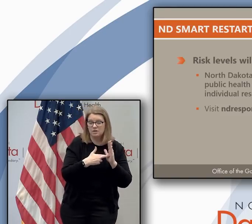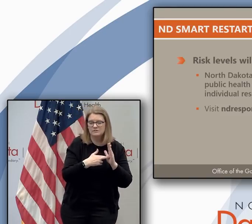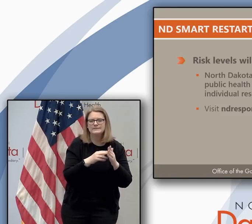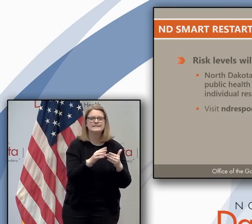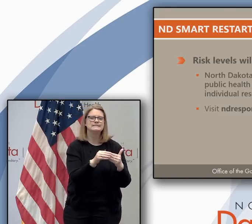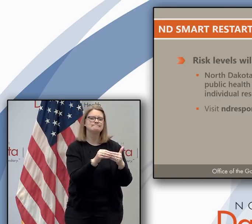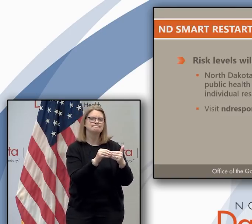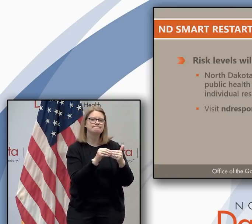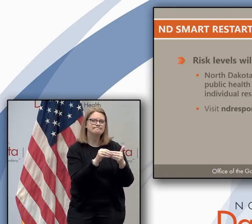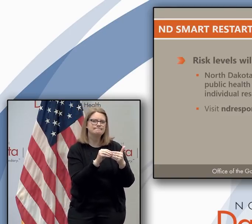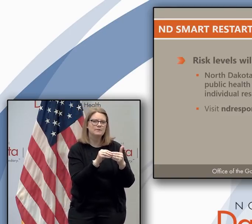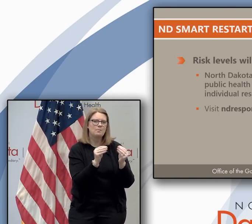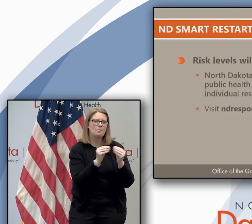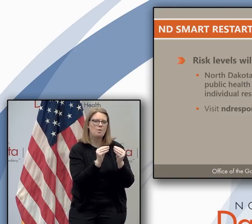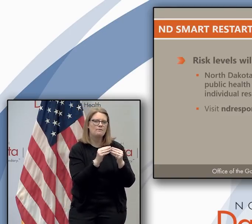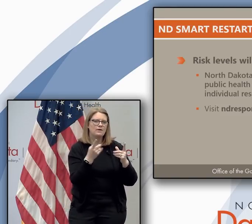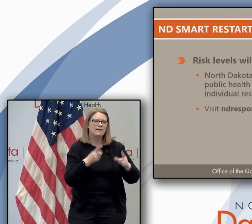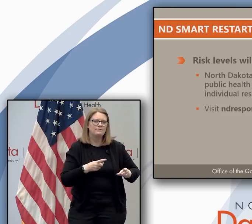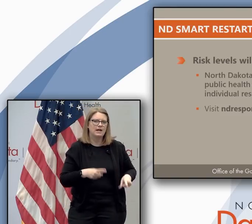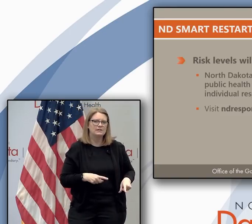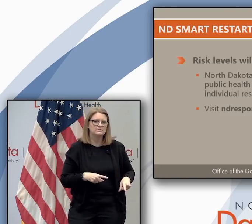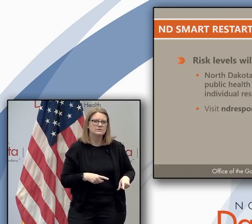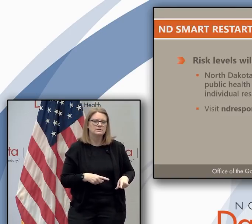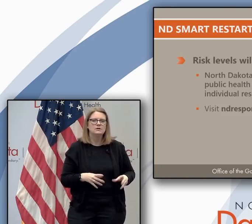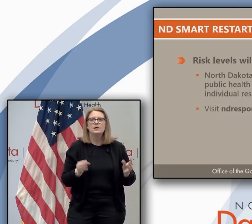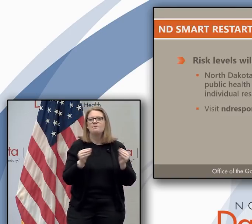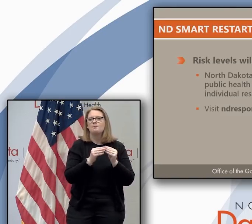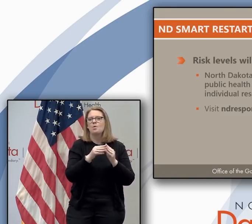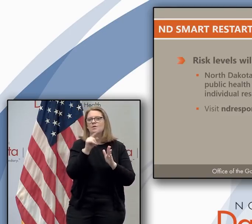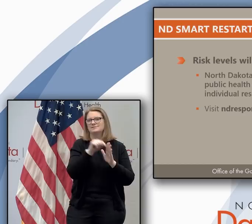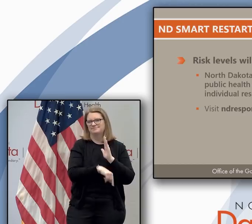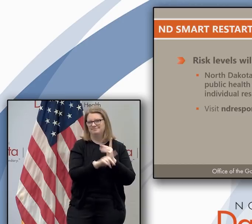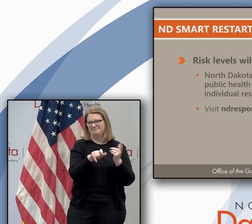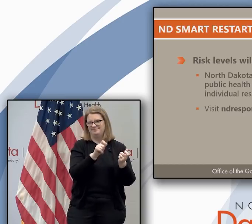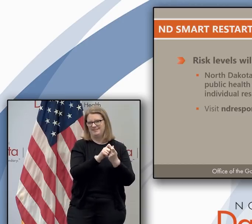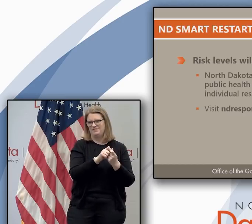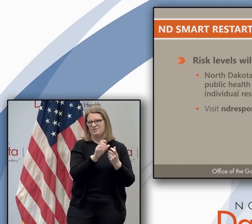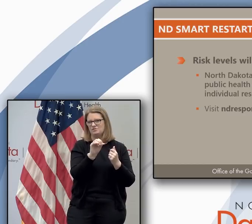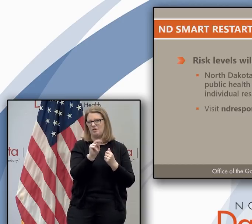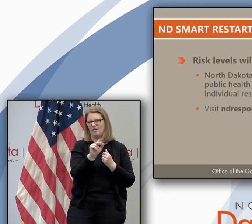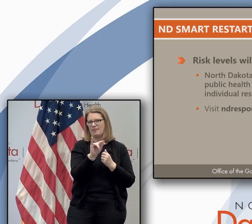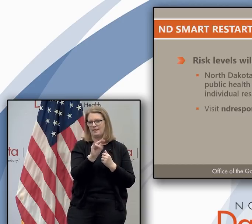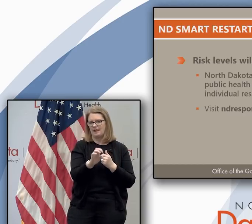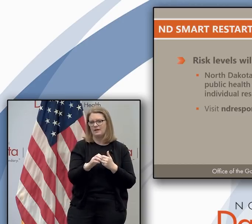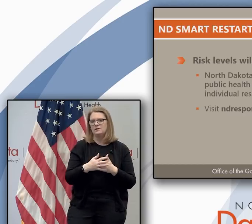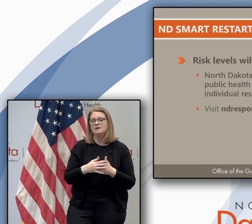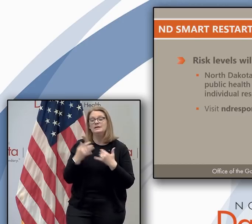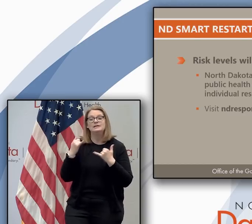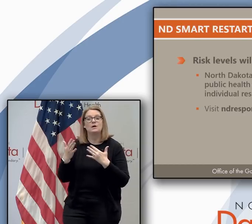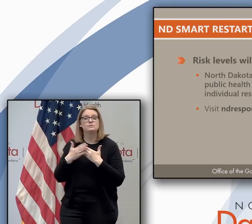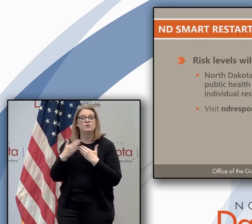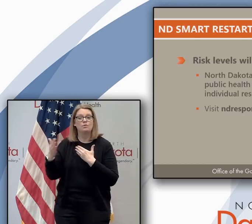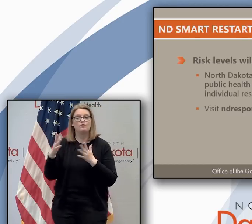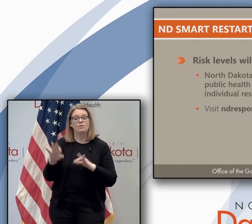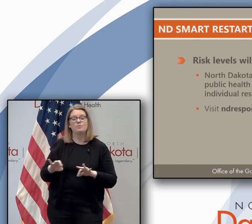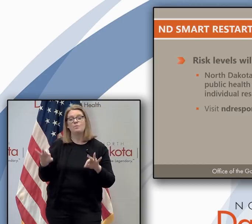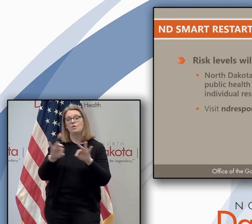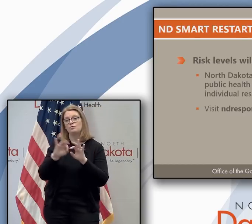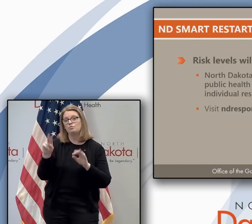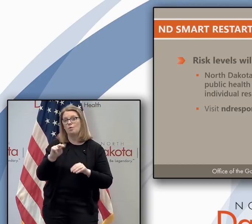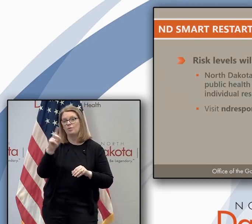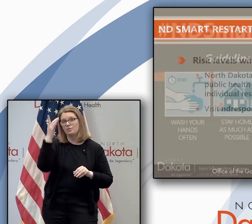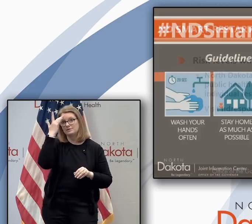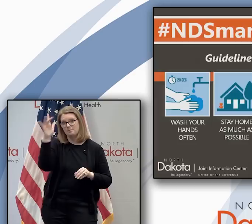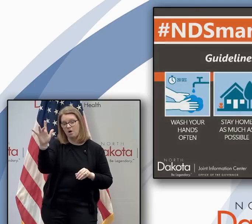sizes for events. And again, more details online. As we move forward, of course, it's important, as we say, that North Dakota